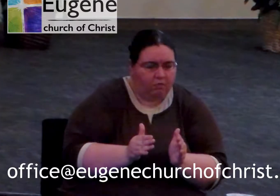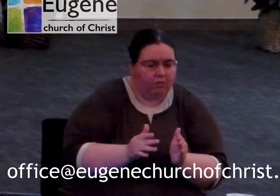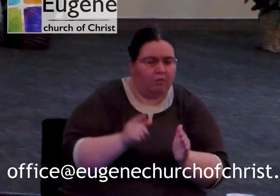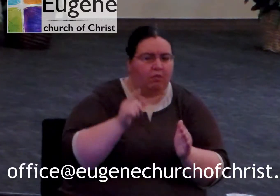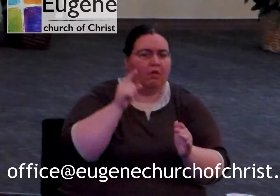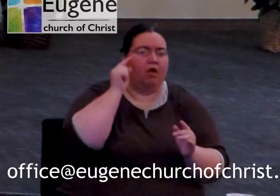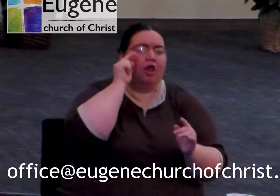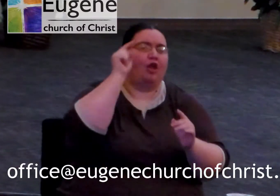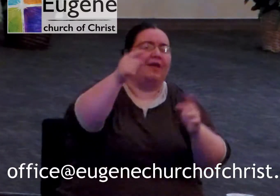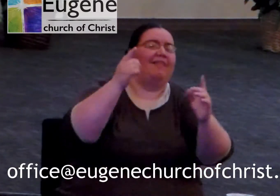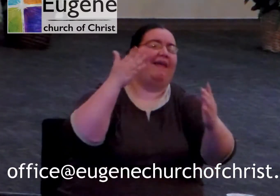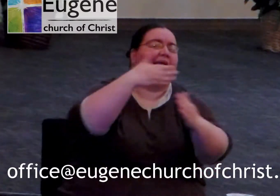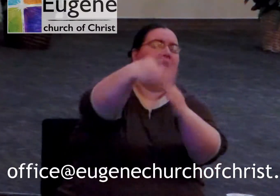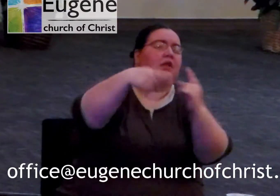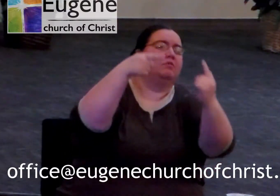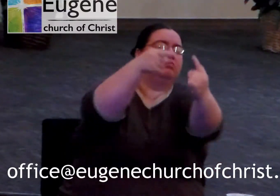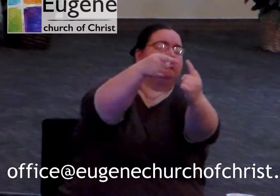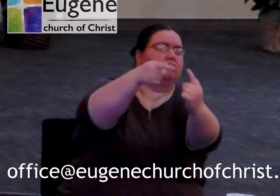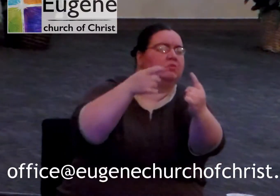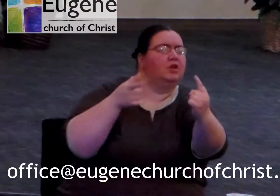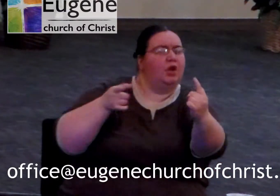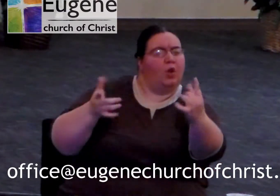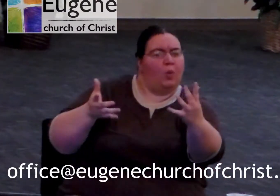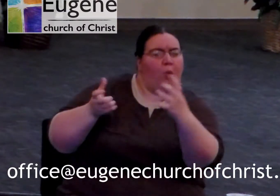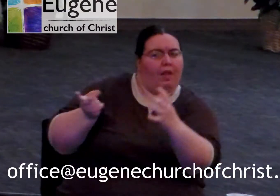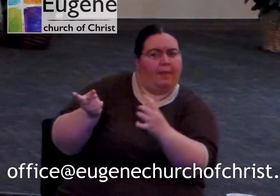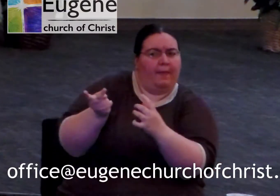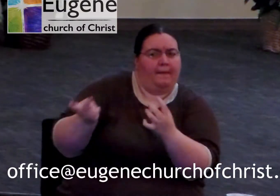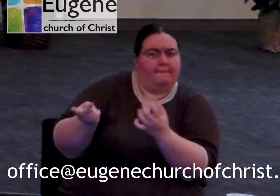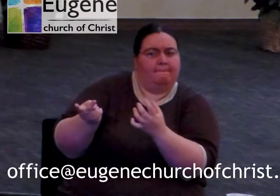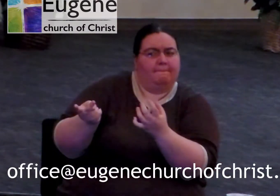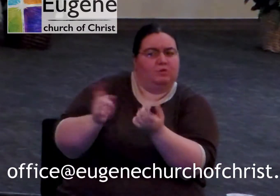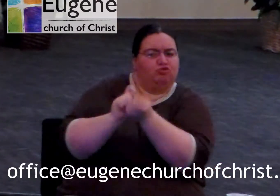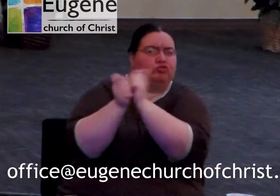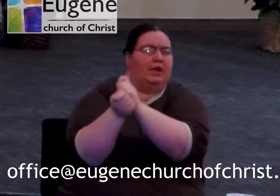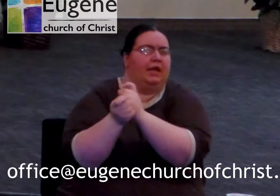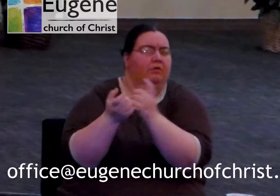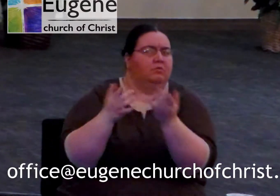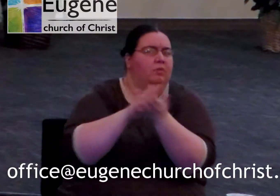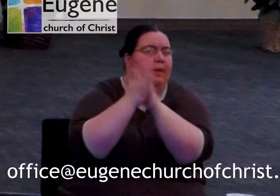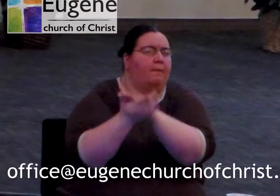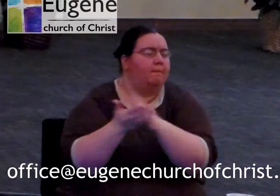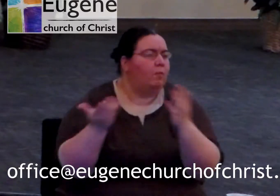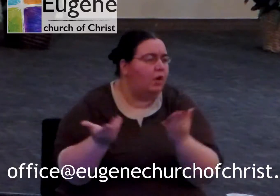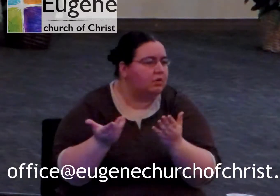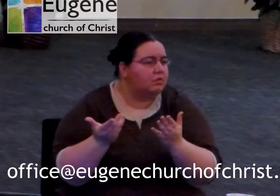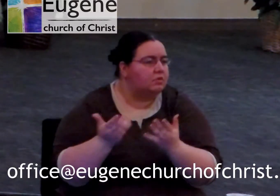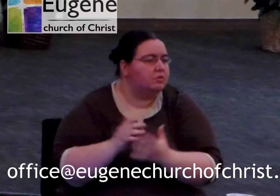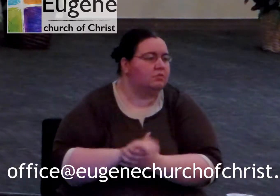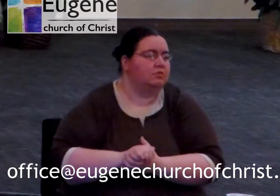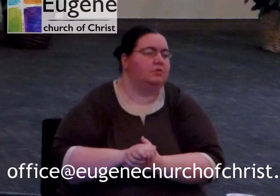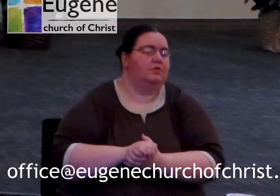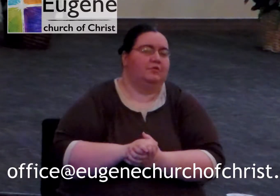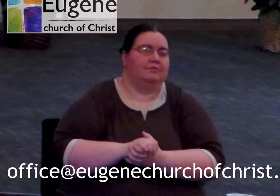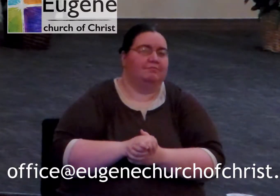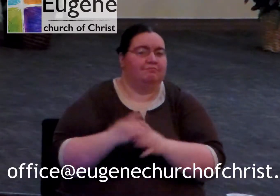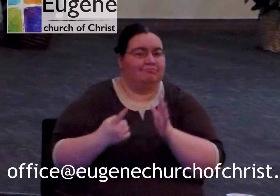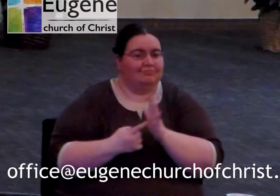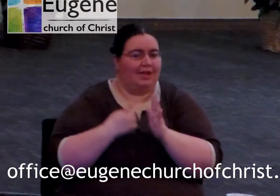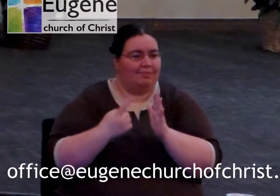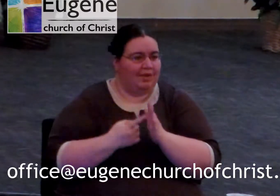come to Jesus. You come to Jesus to get cleaned up. But so many times our focus is different. So imagining the end in